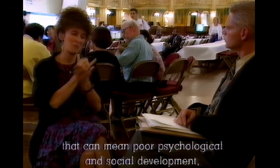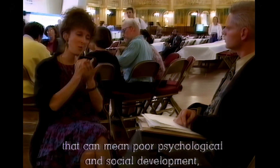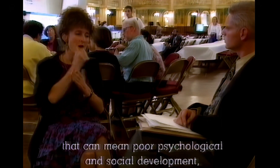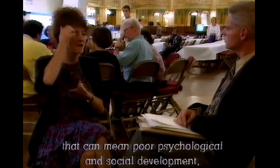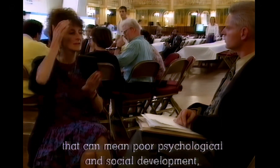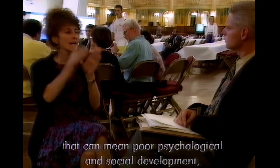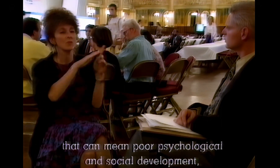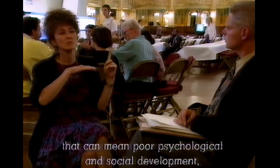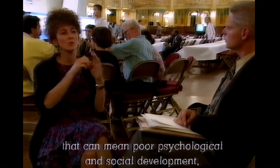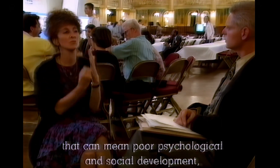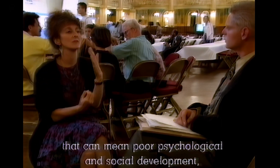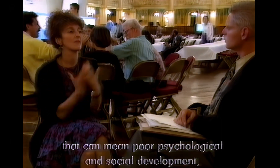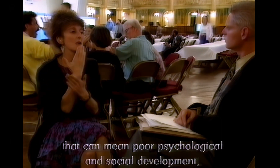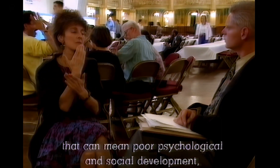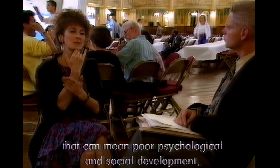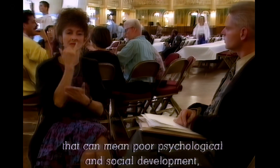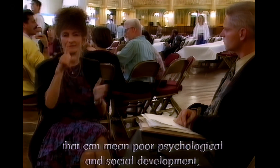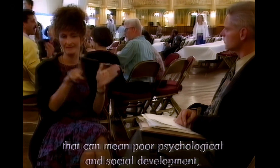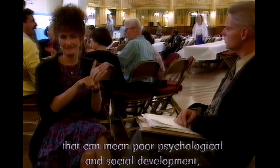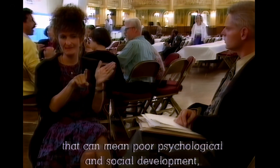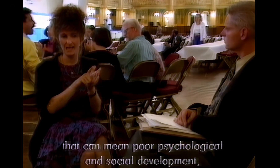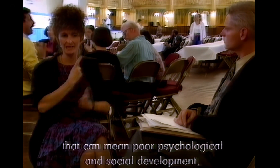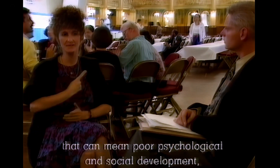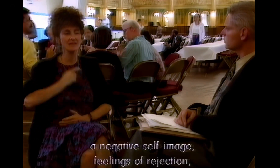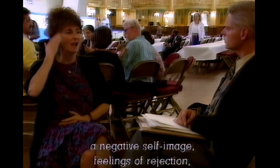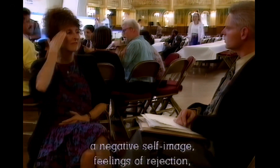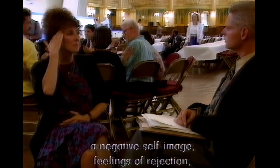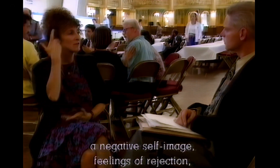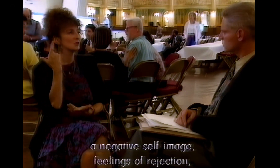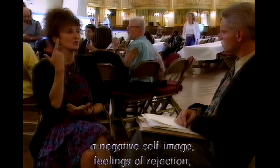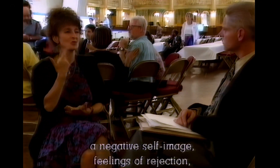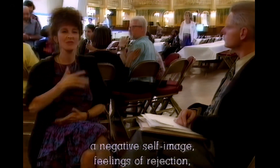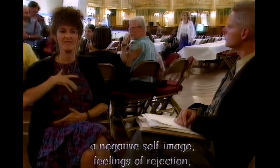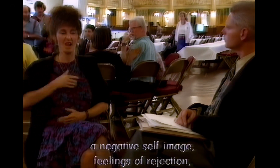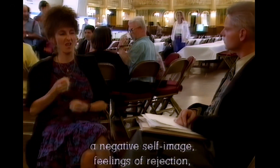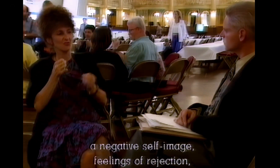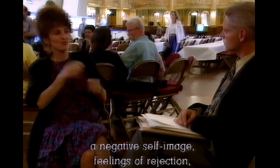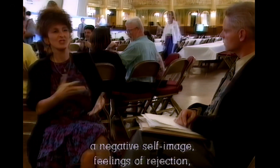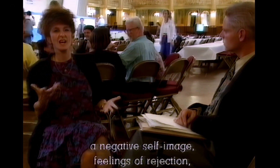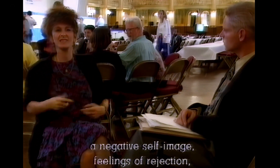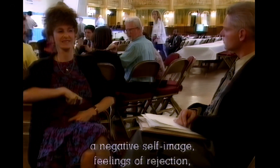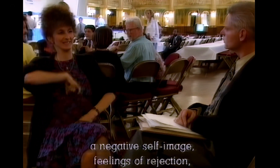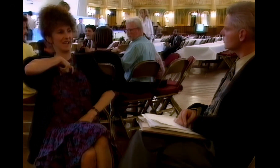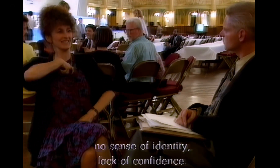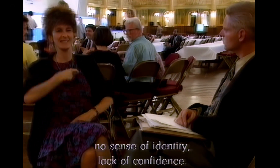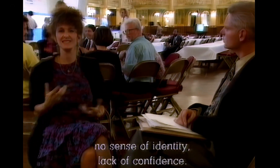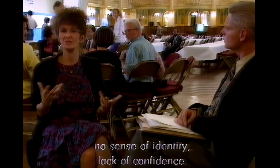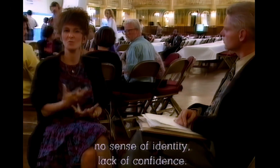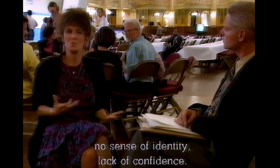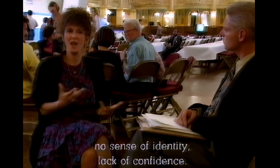poor psychological and social development, a negative self-image, feelings of rejection, no sense of identity and lack of